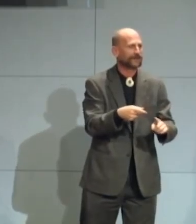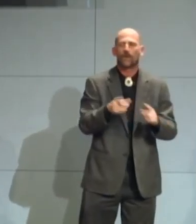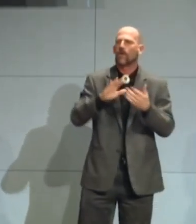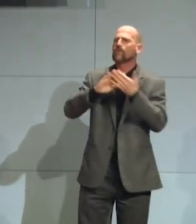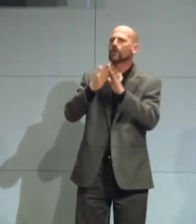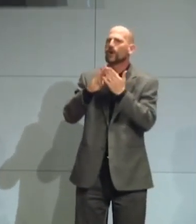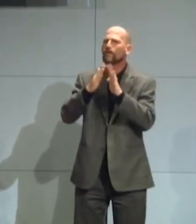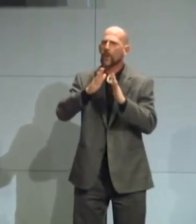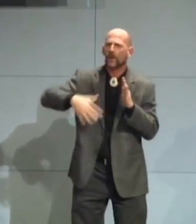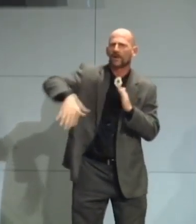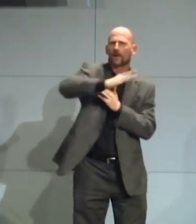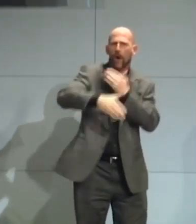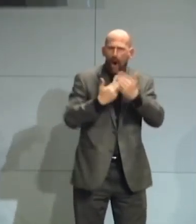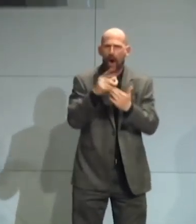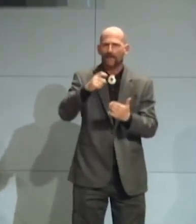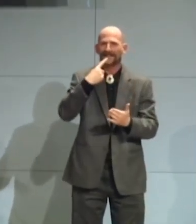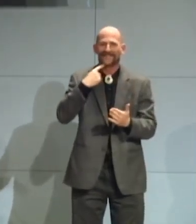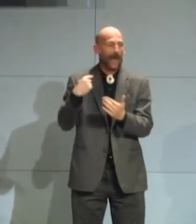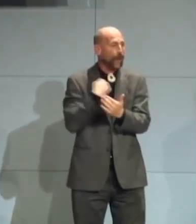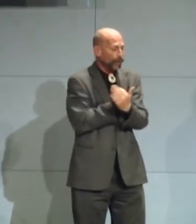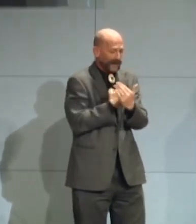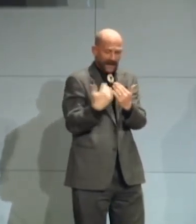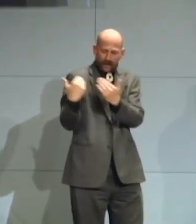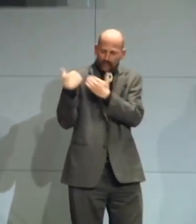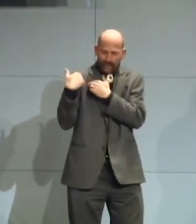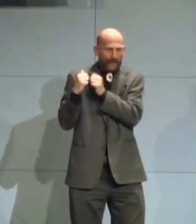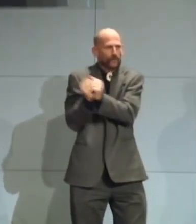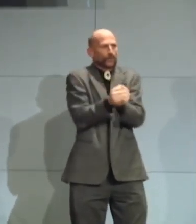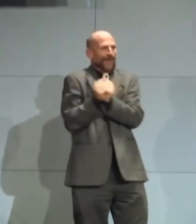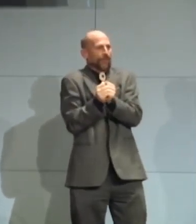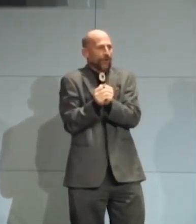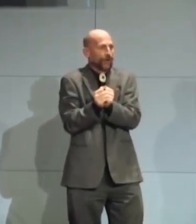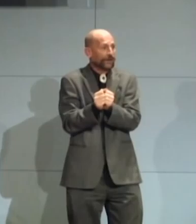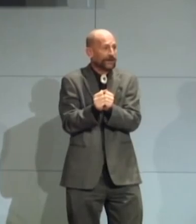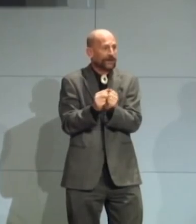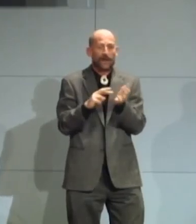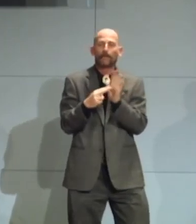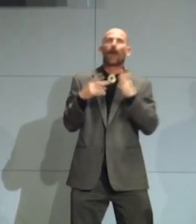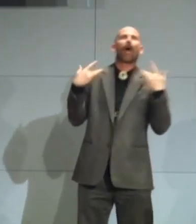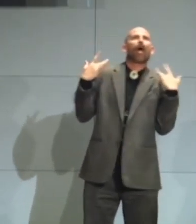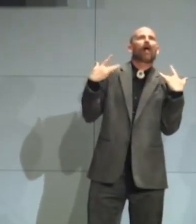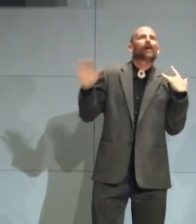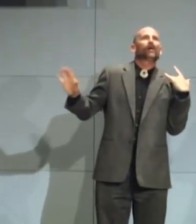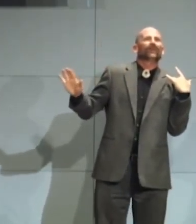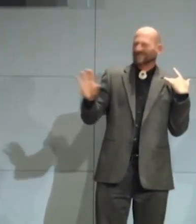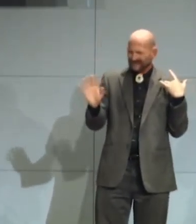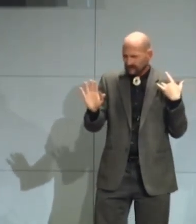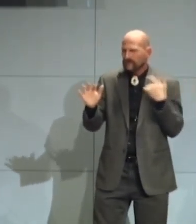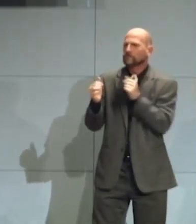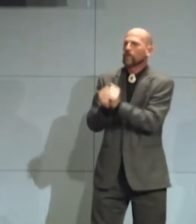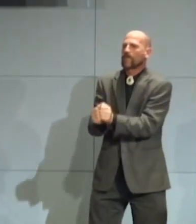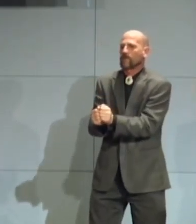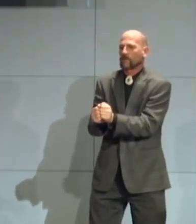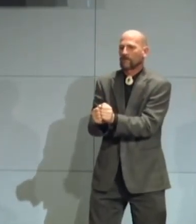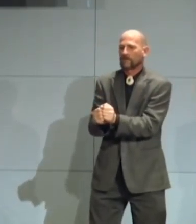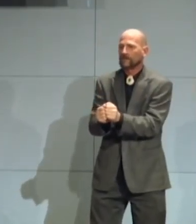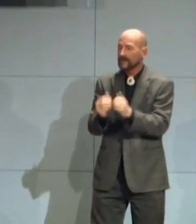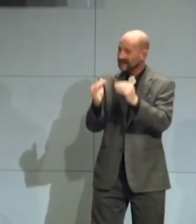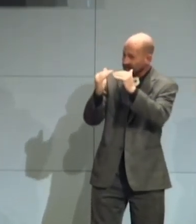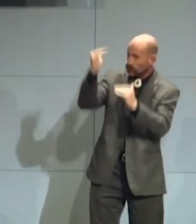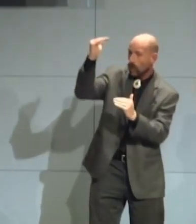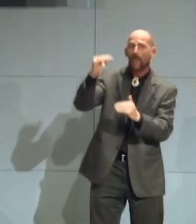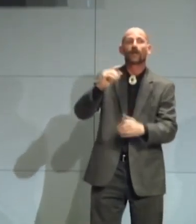of pull yourself up by your bootstraps and don't let those things get in your way is simplistic, right? The fact